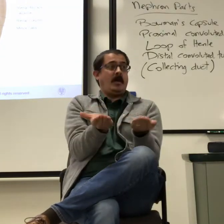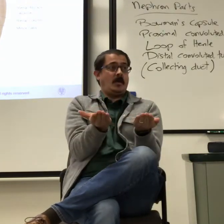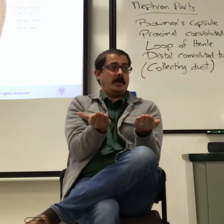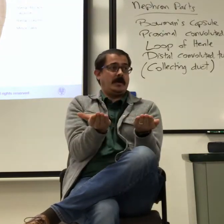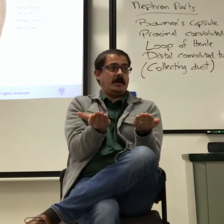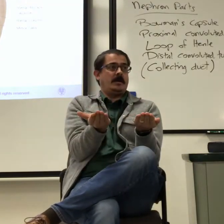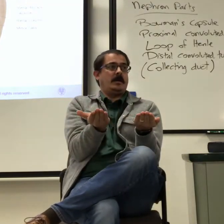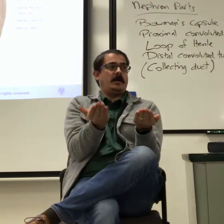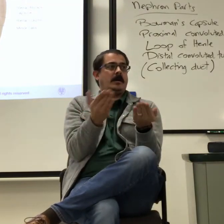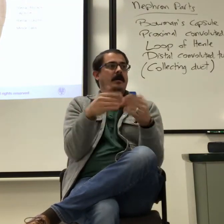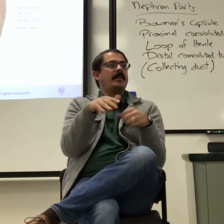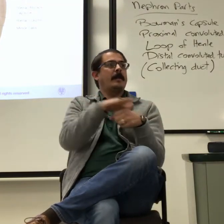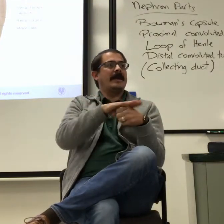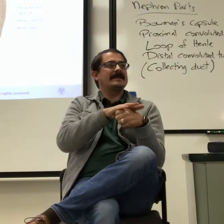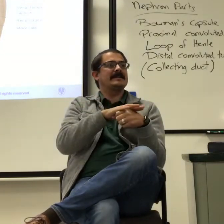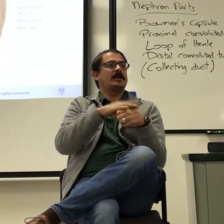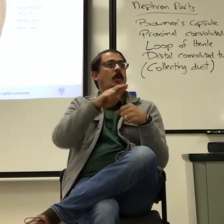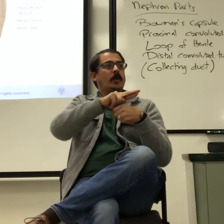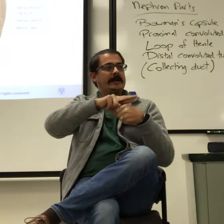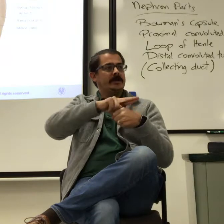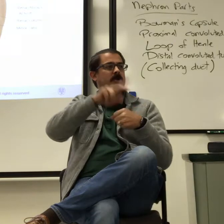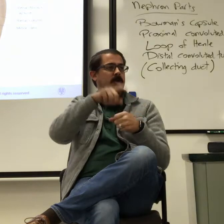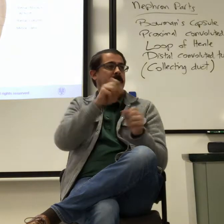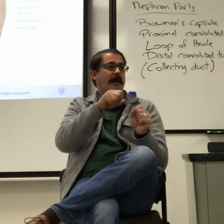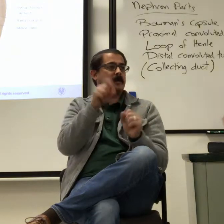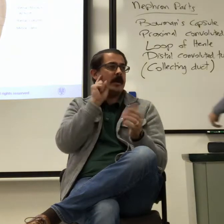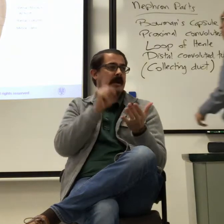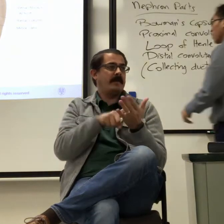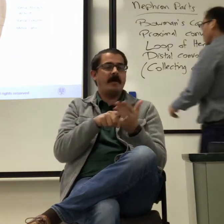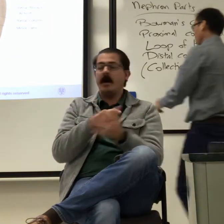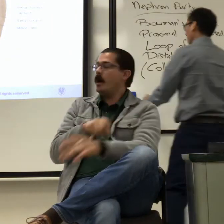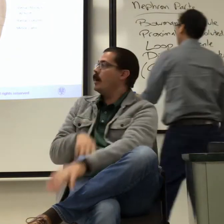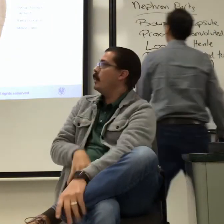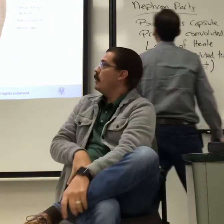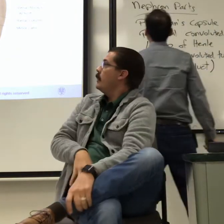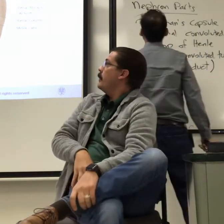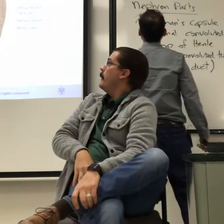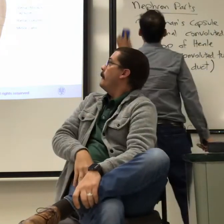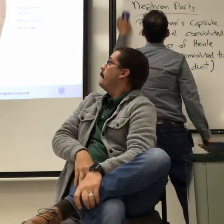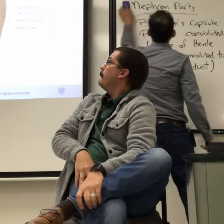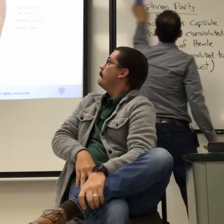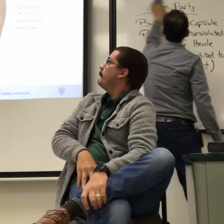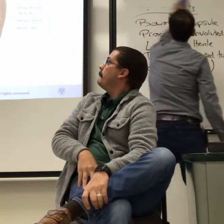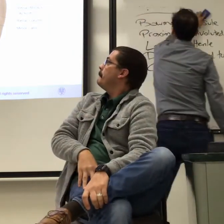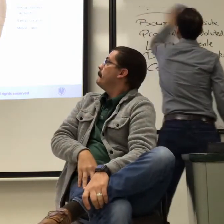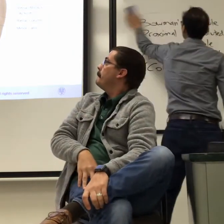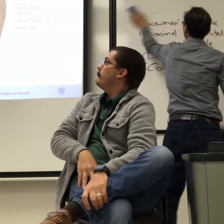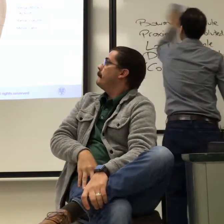the basic regions of the kidney you should be able to identify are,